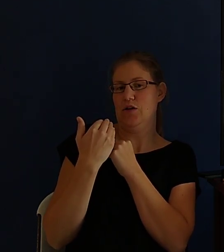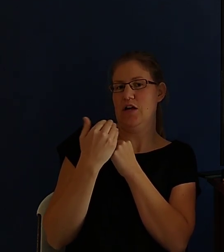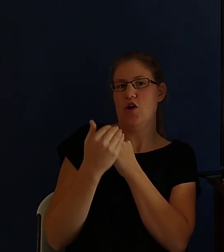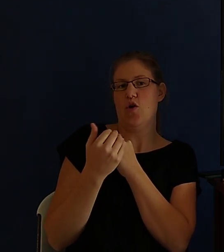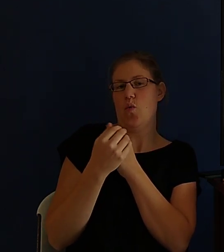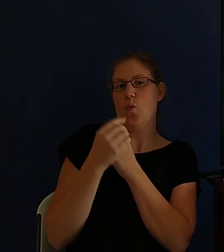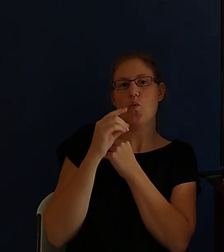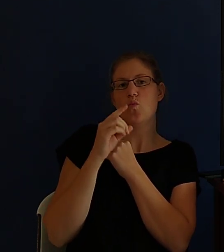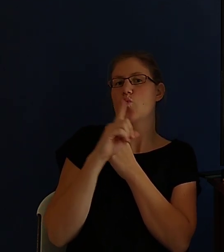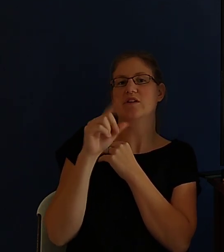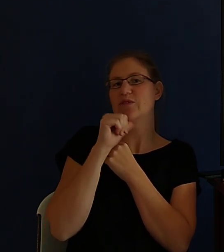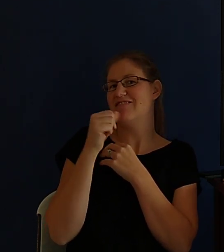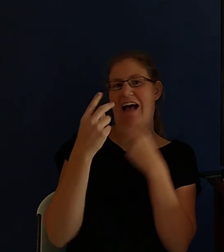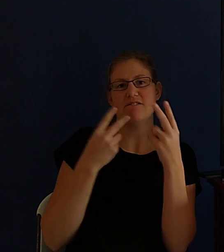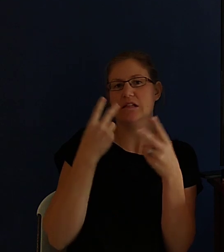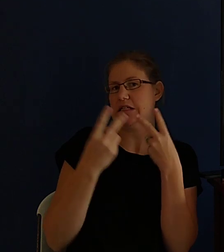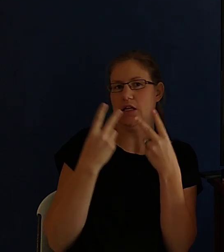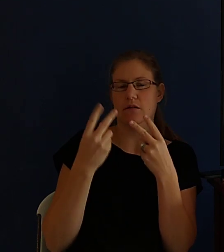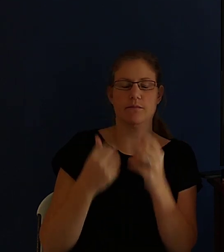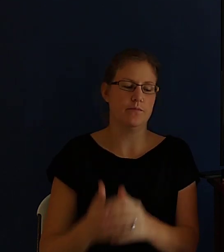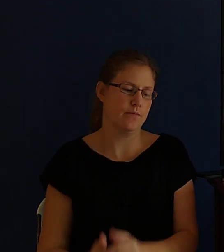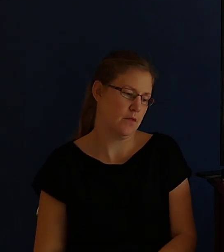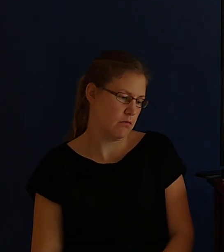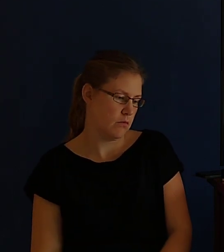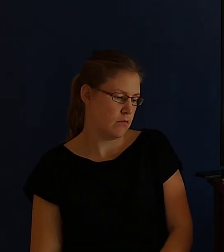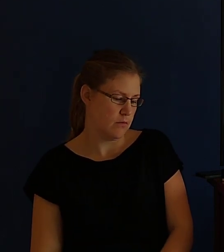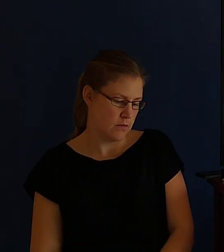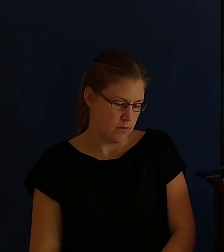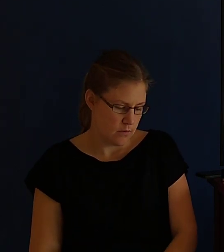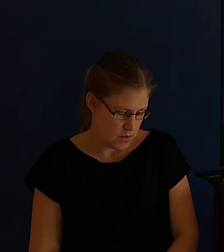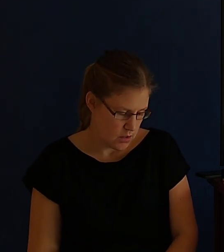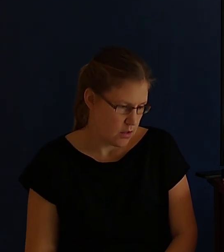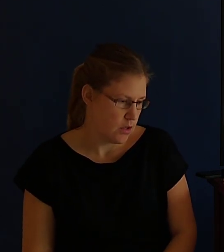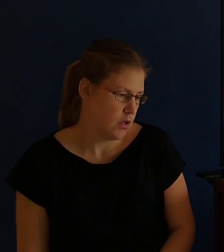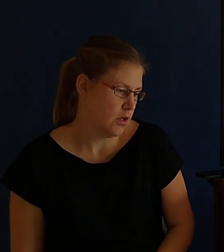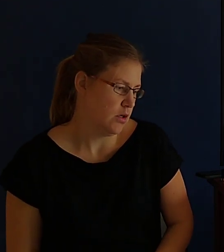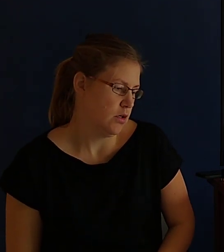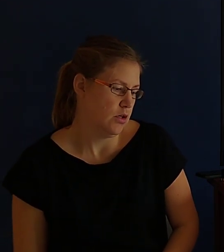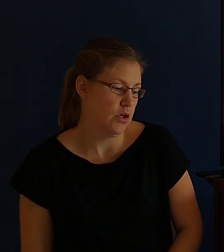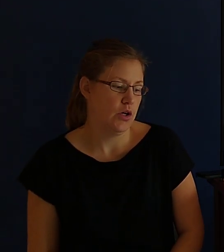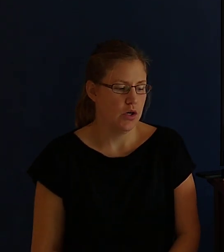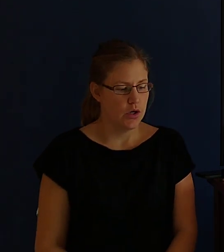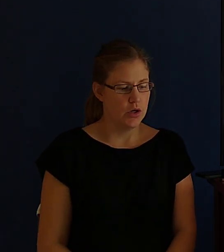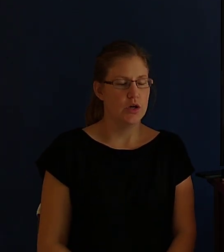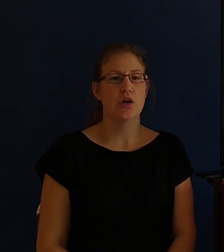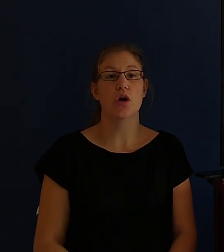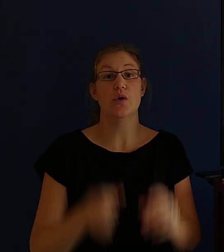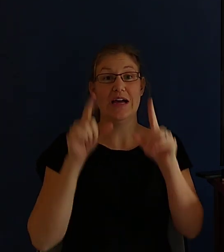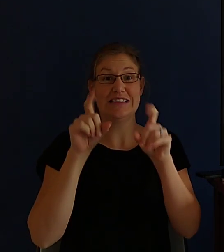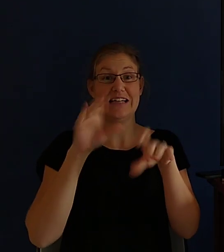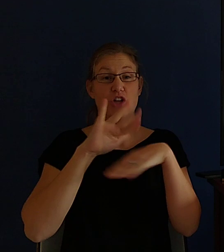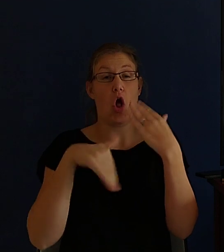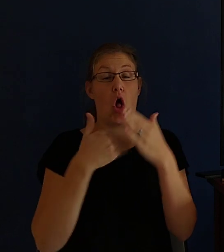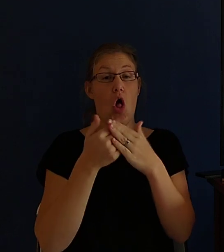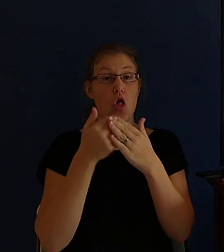unvisited edges. Okay, so test all the weights that we have